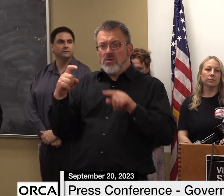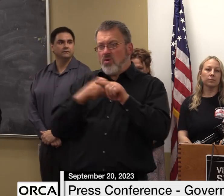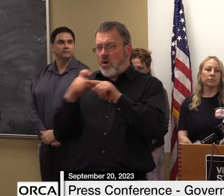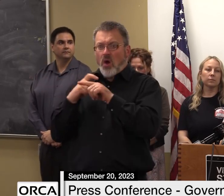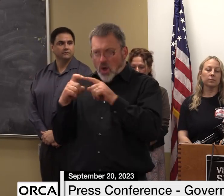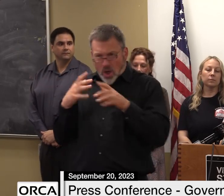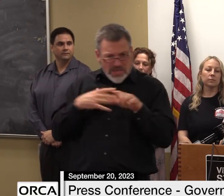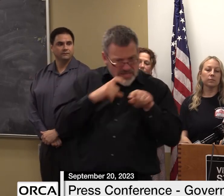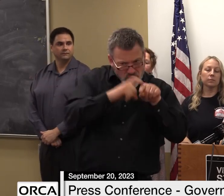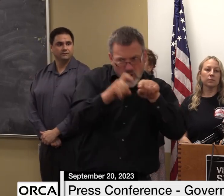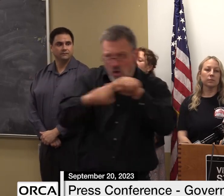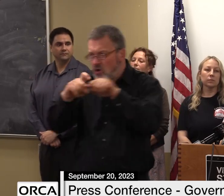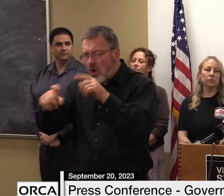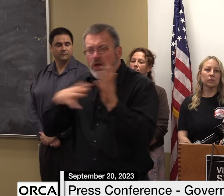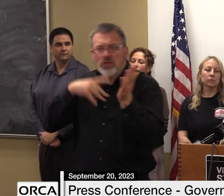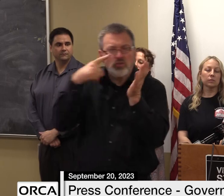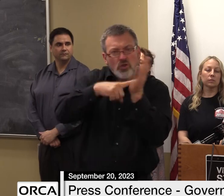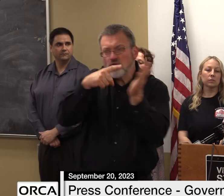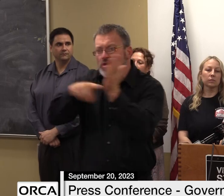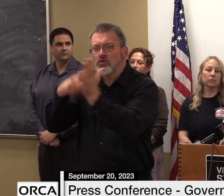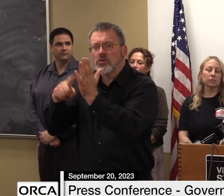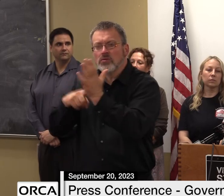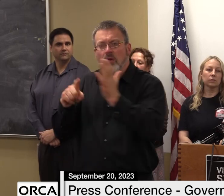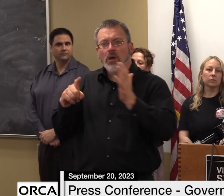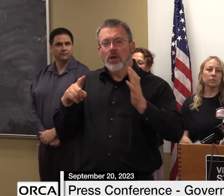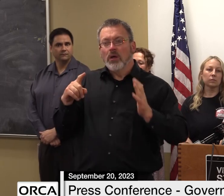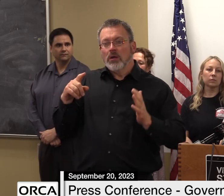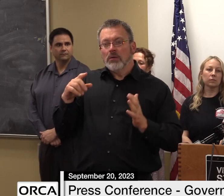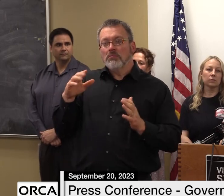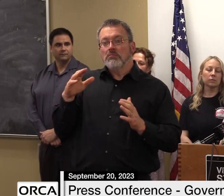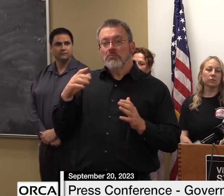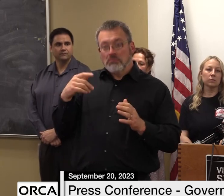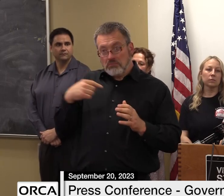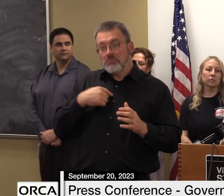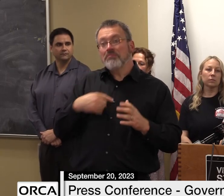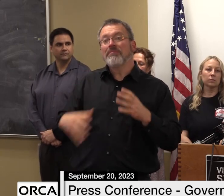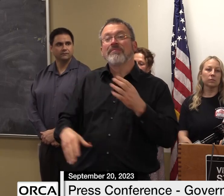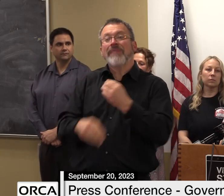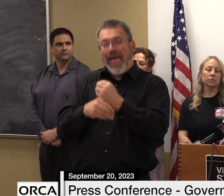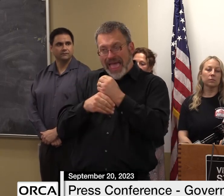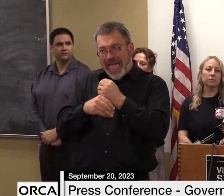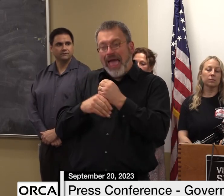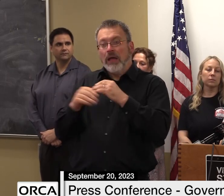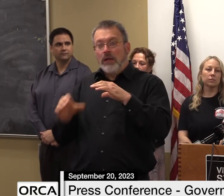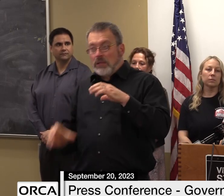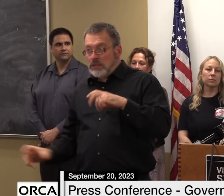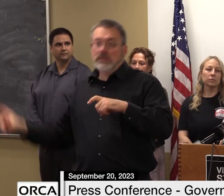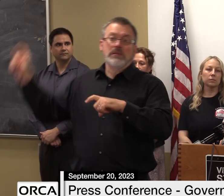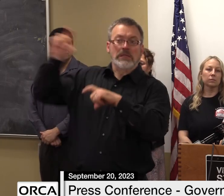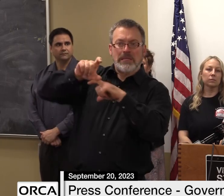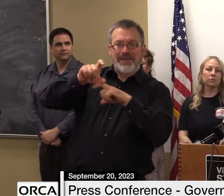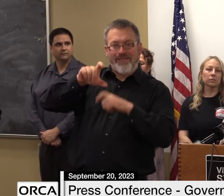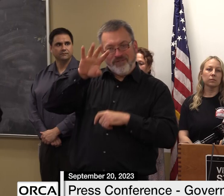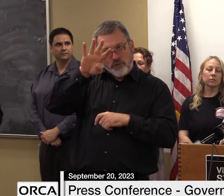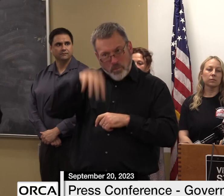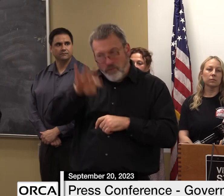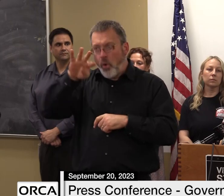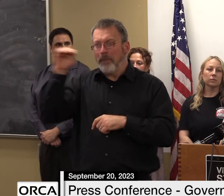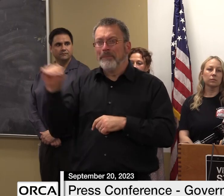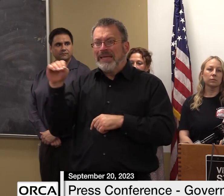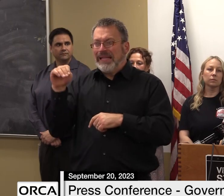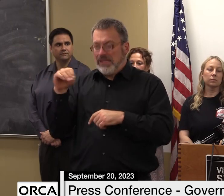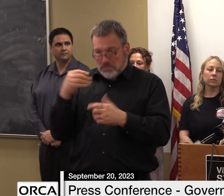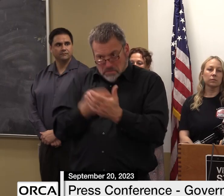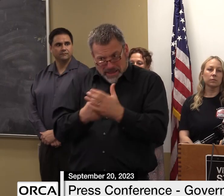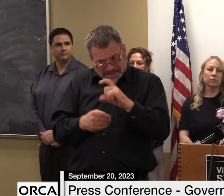Doug talked about, we've added over $4.4 million in assistance to those individuals because